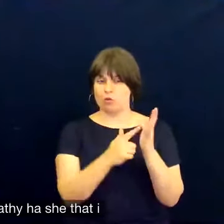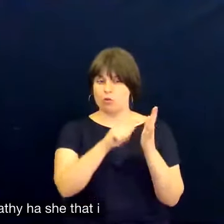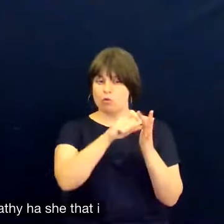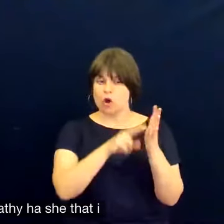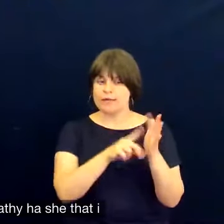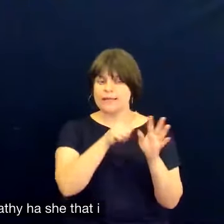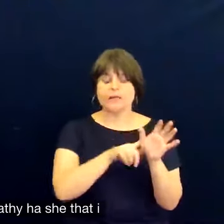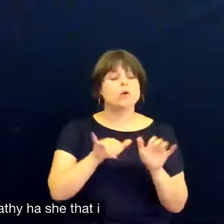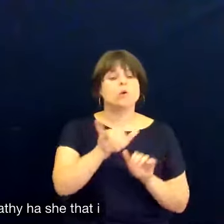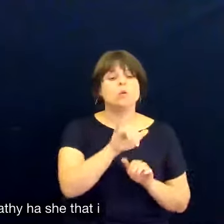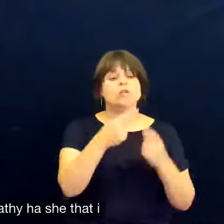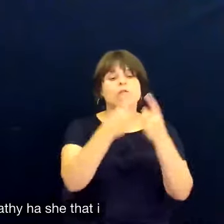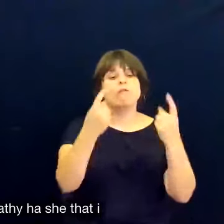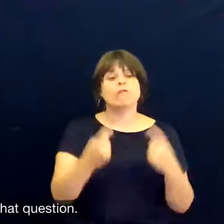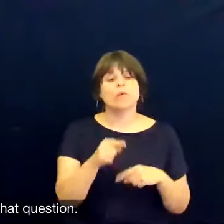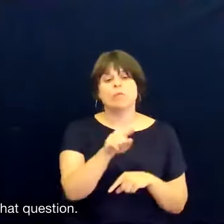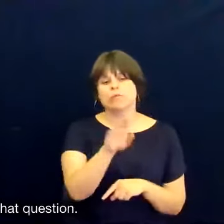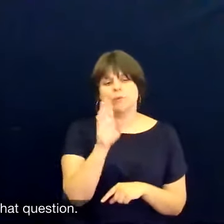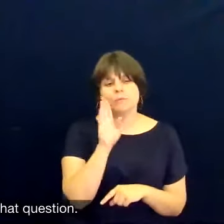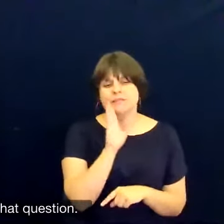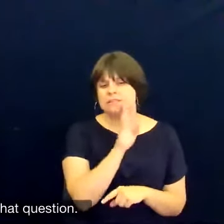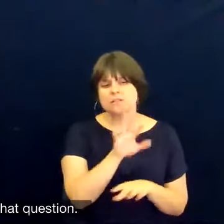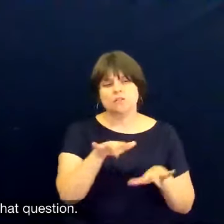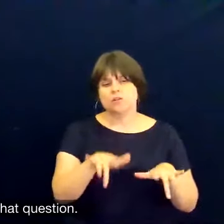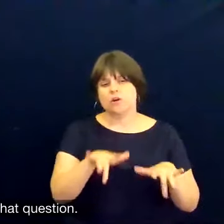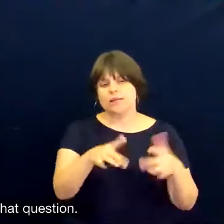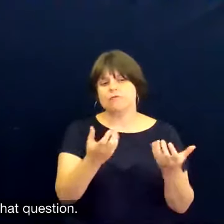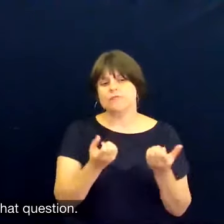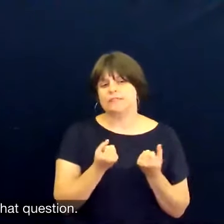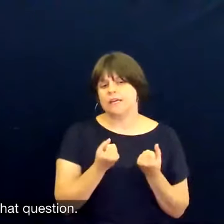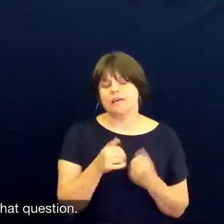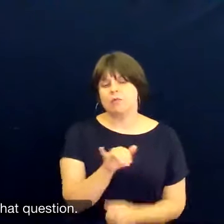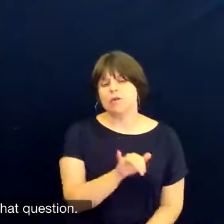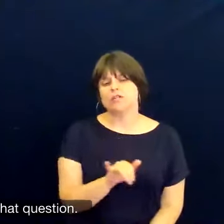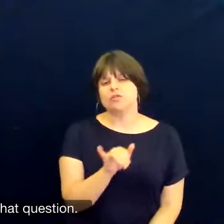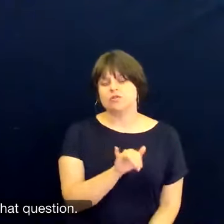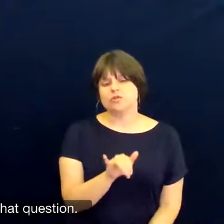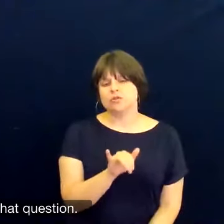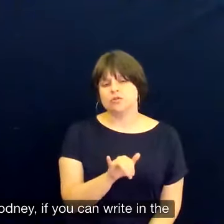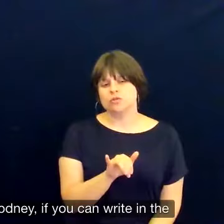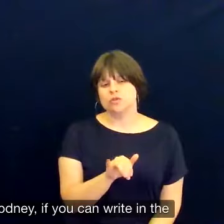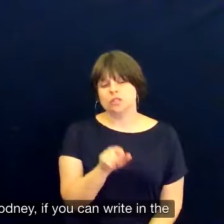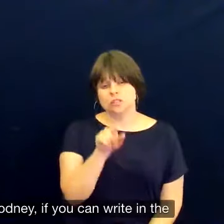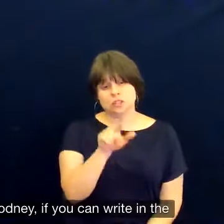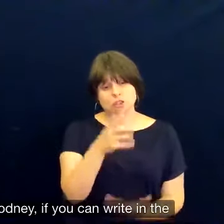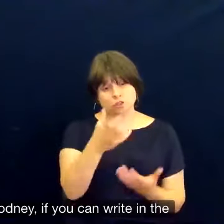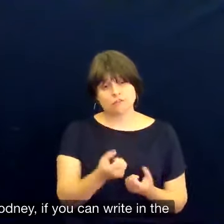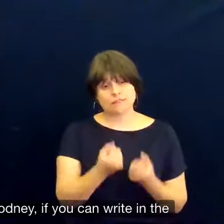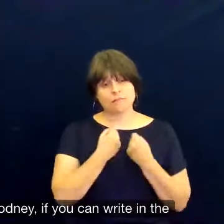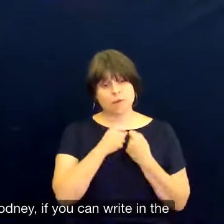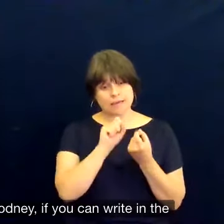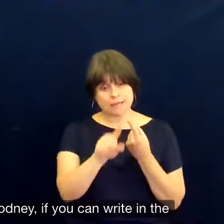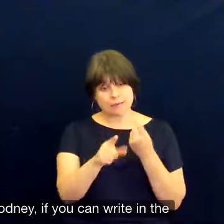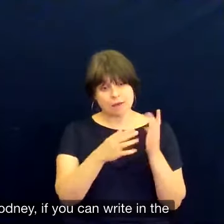to answer that question about which form. Did Rodney receive my email on Monday with all of